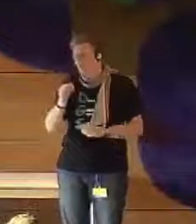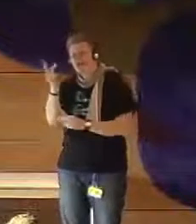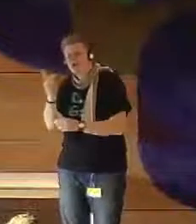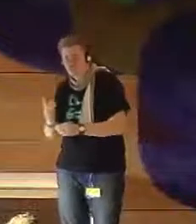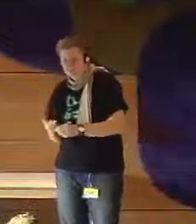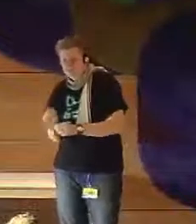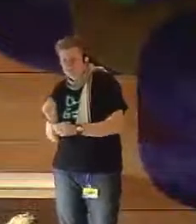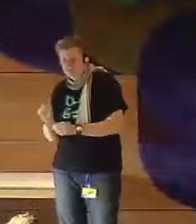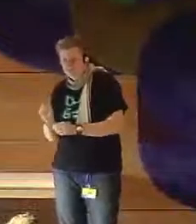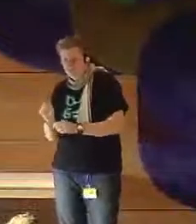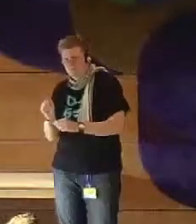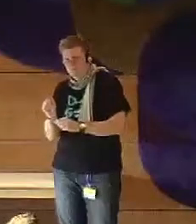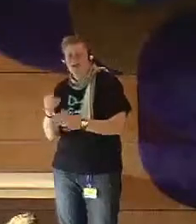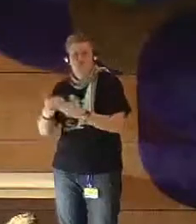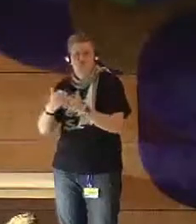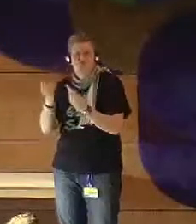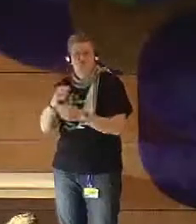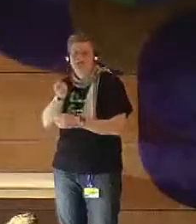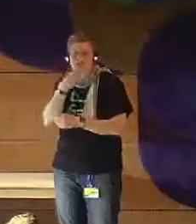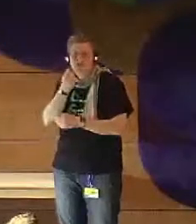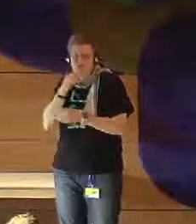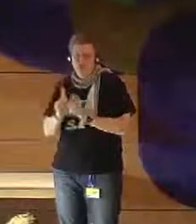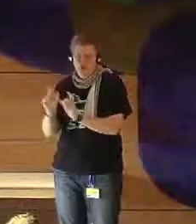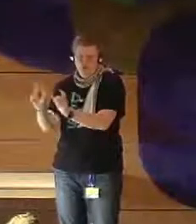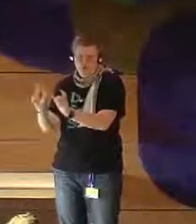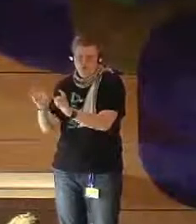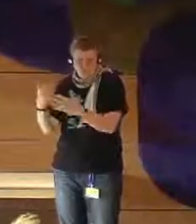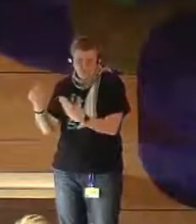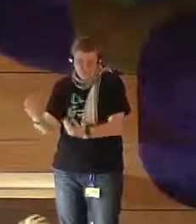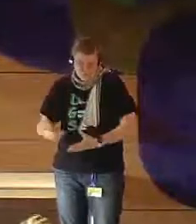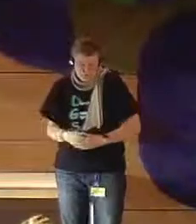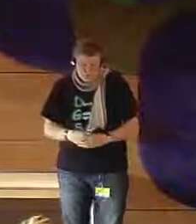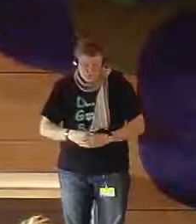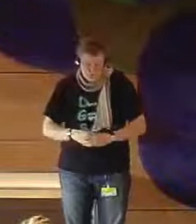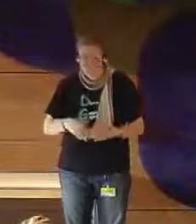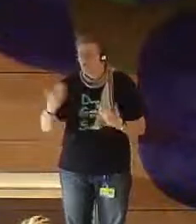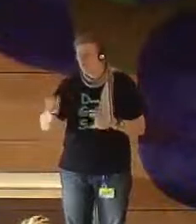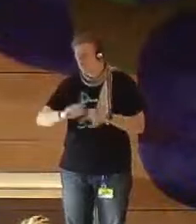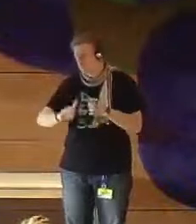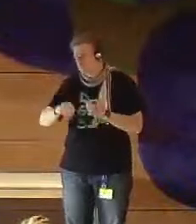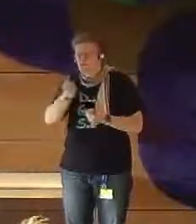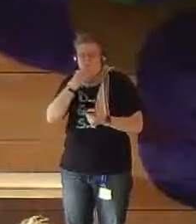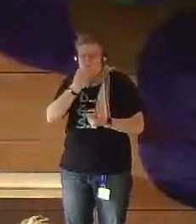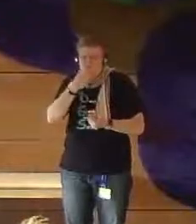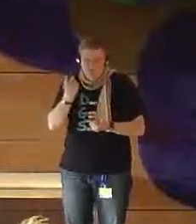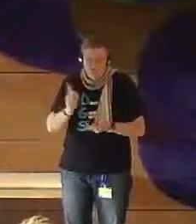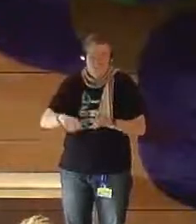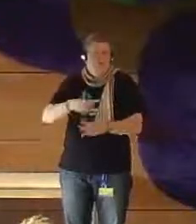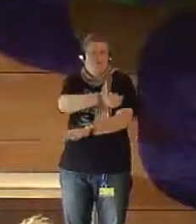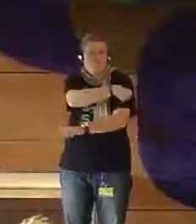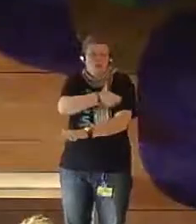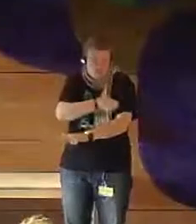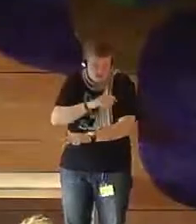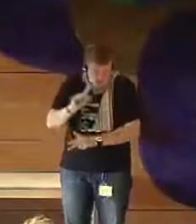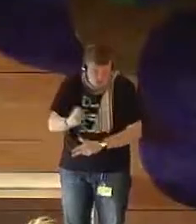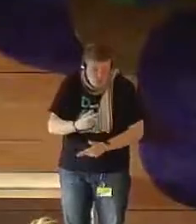dissimilar. Are you going to go for a tablet? Are you going to go for a patch? We are